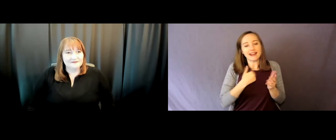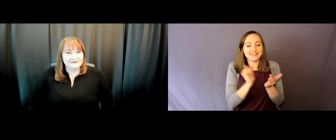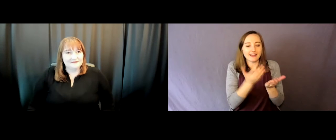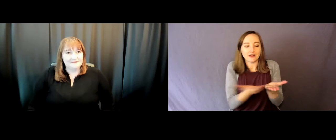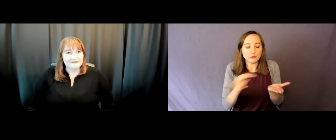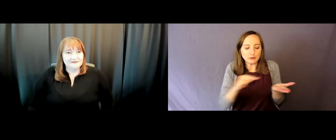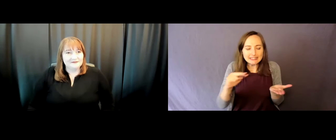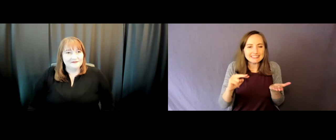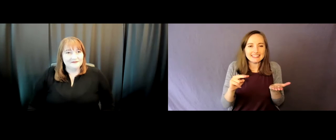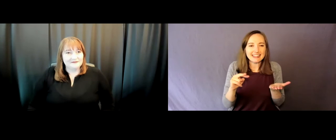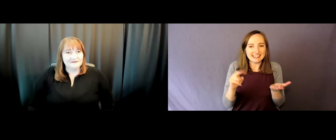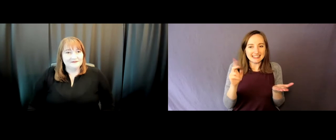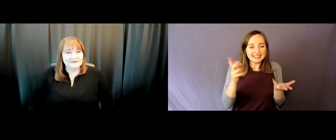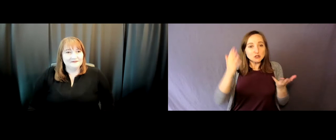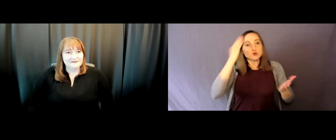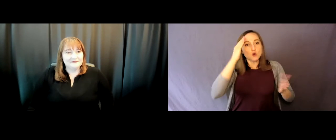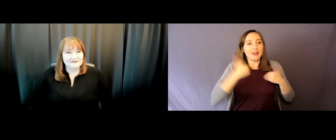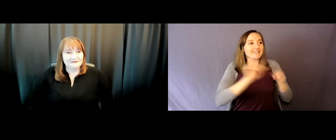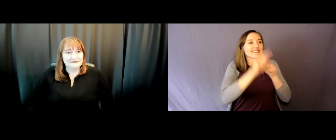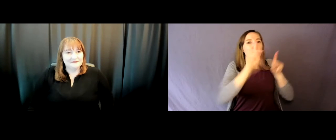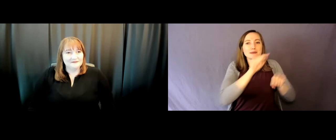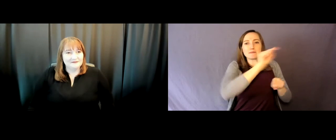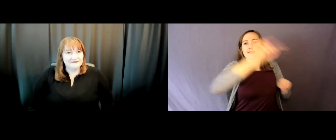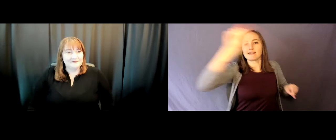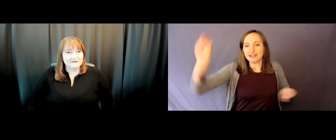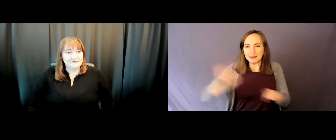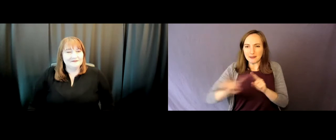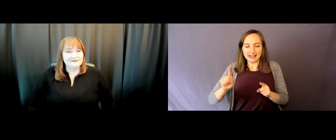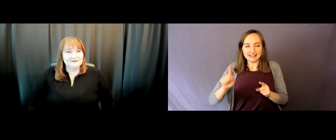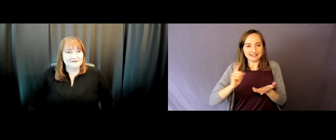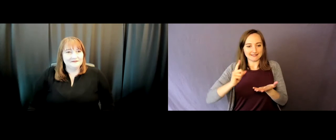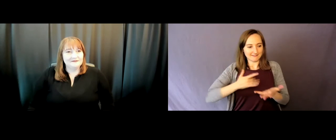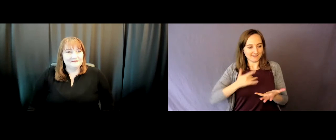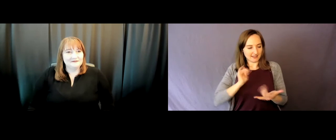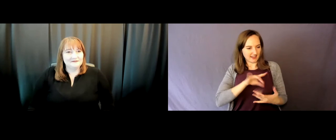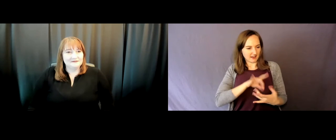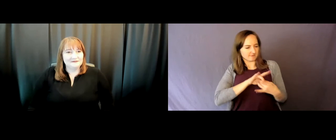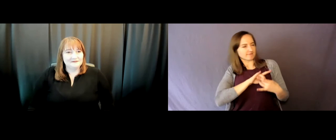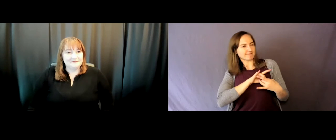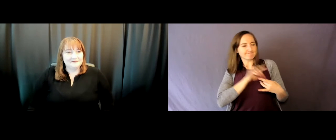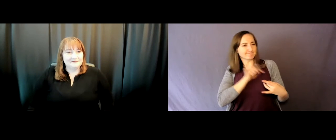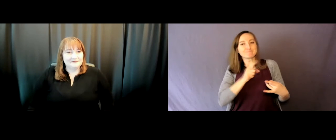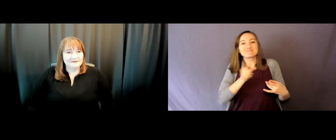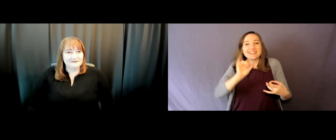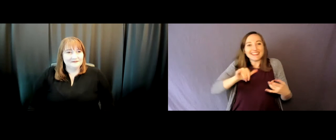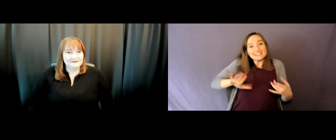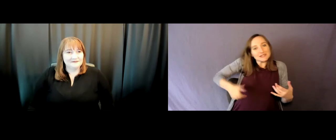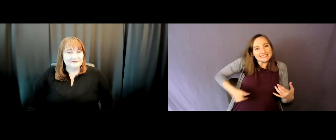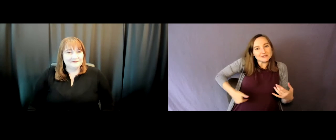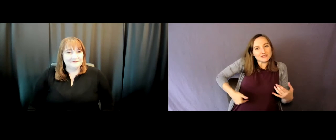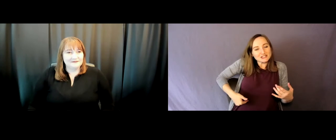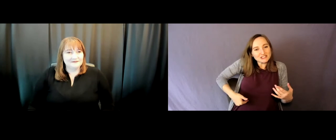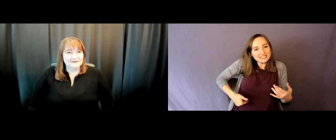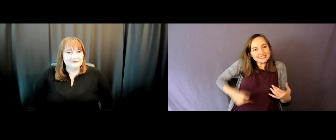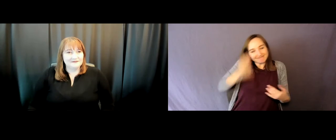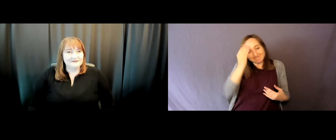all these people out there, but I felt something towards you. And so that's that client's intuition speaking to them,